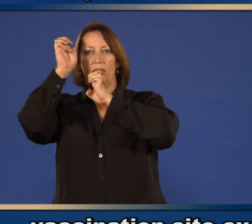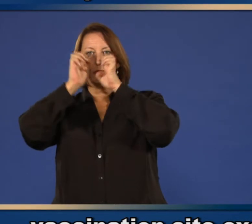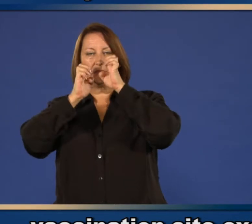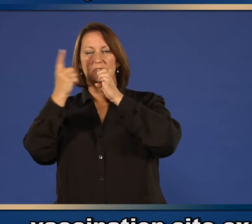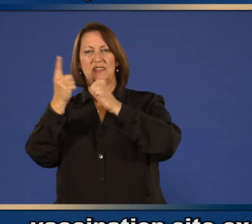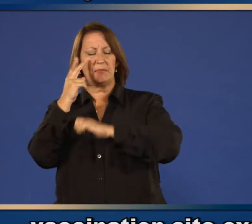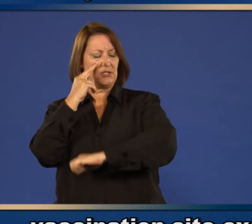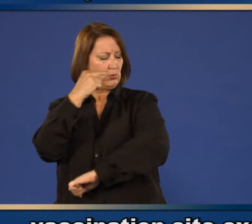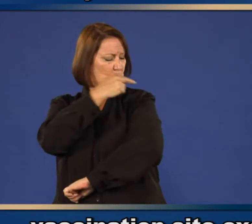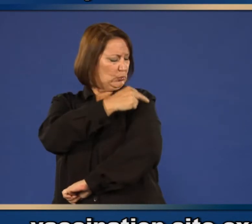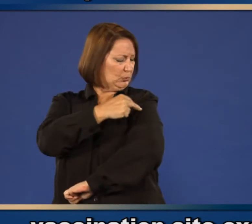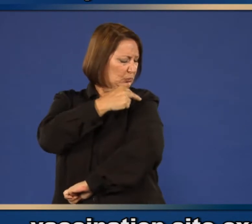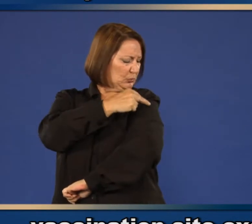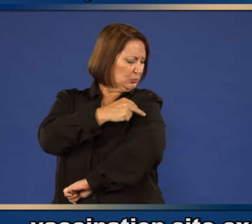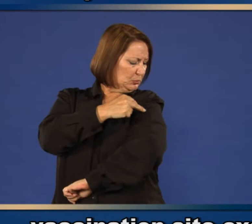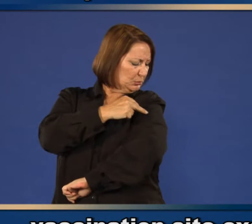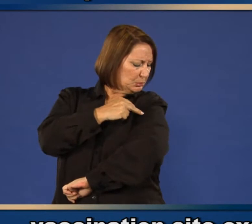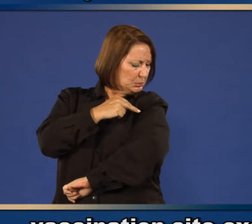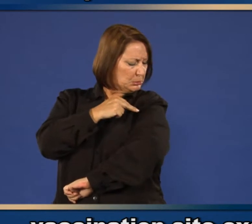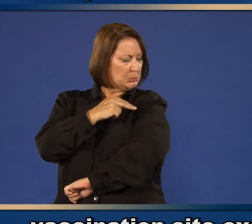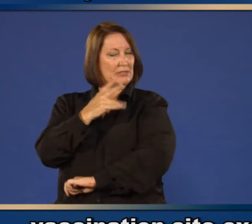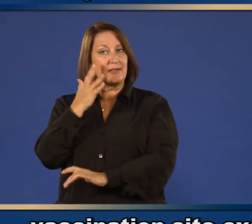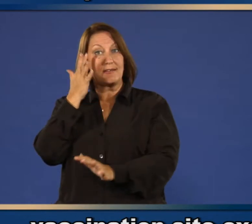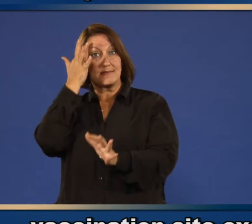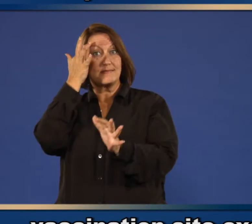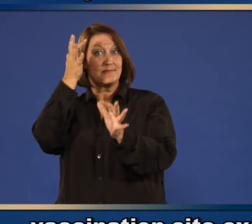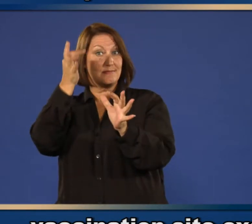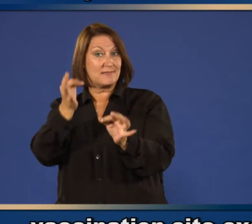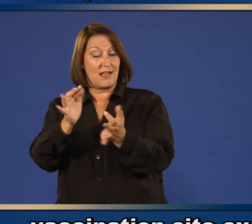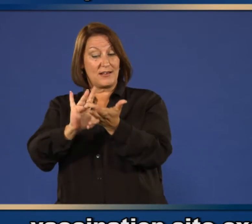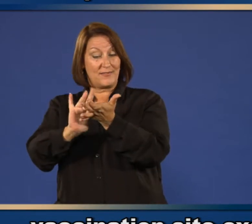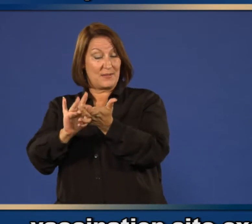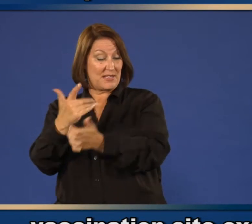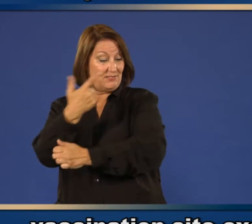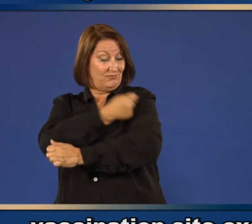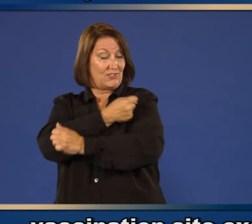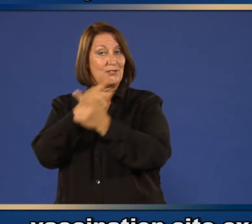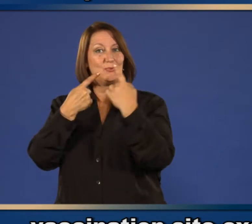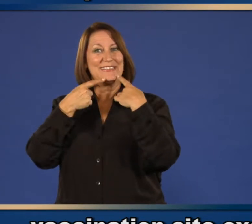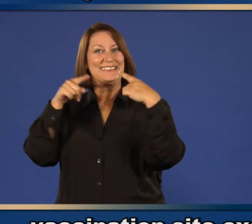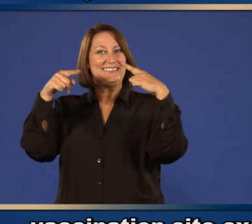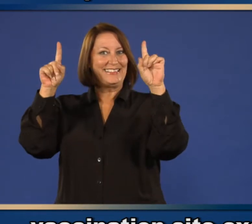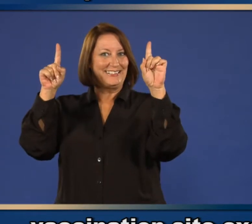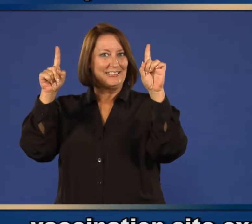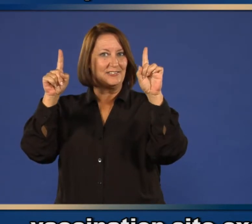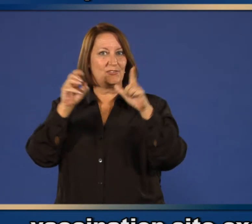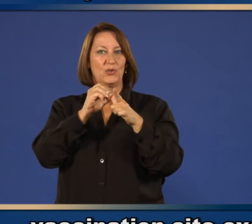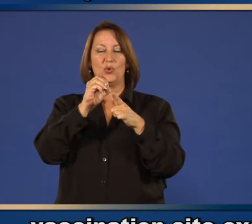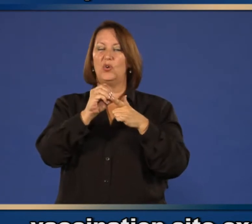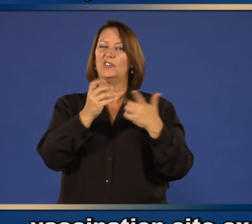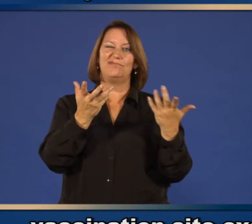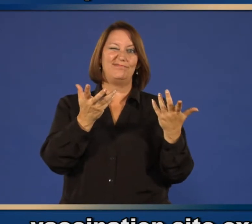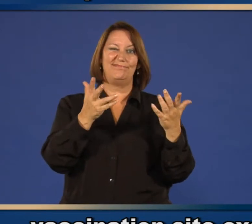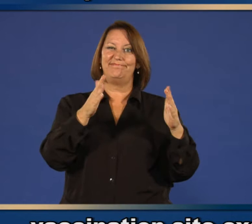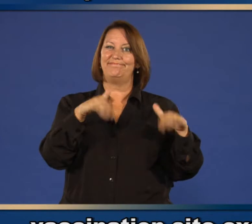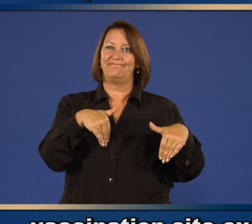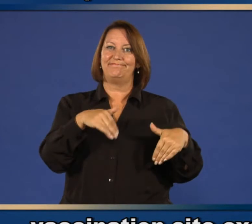someone can evaluate your vaccination site to determine whether the vaccination was successful.